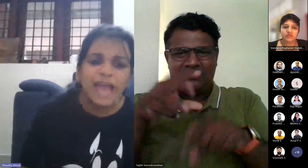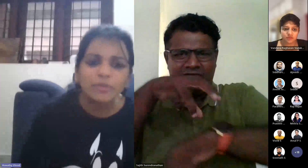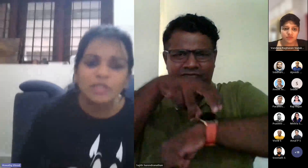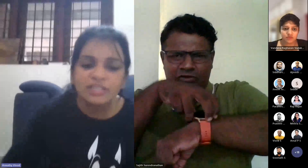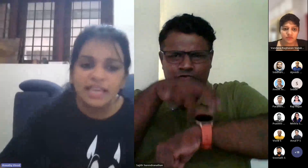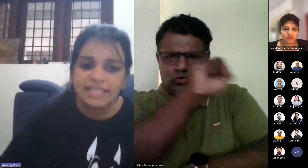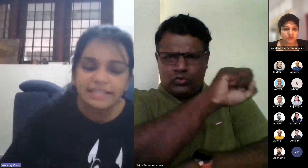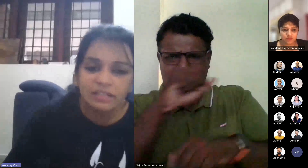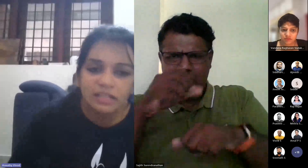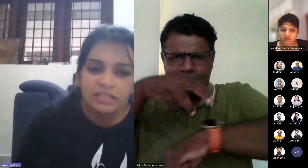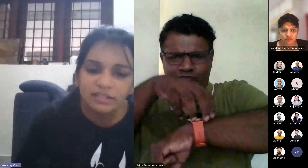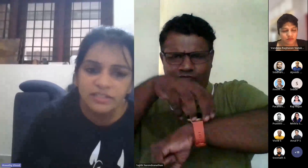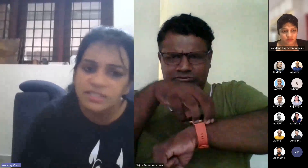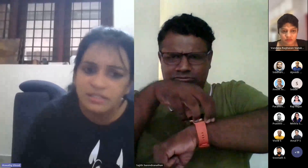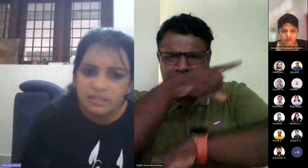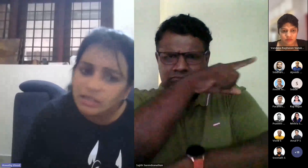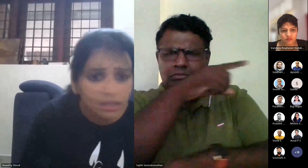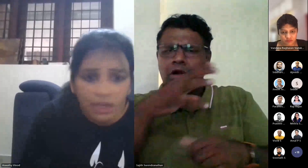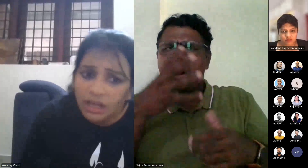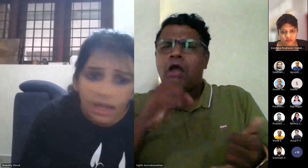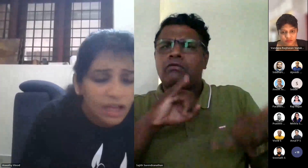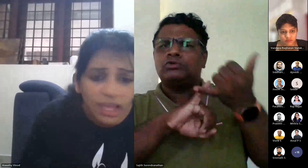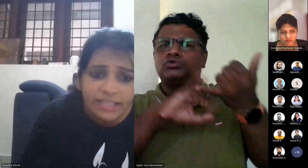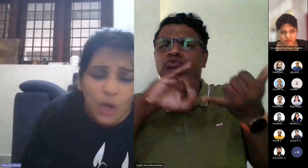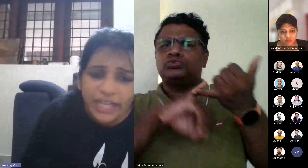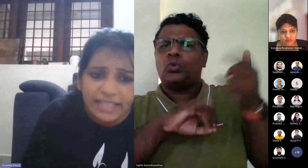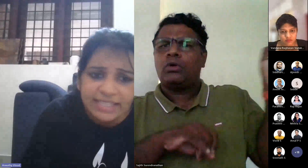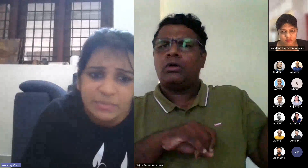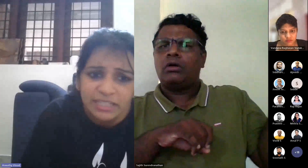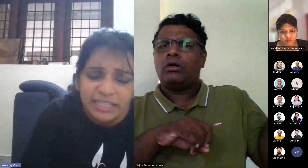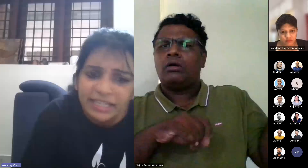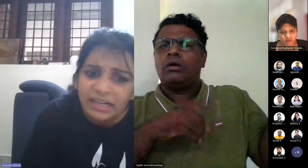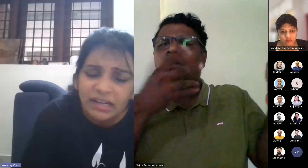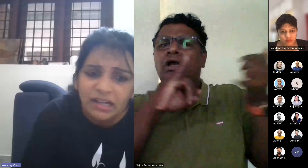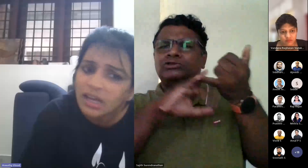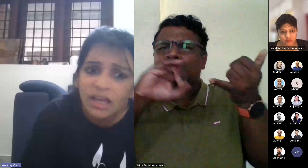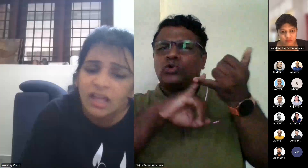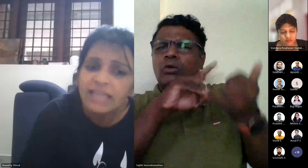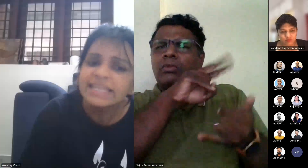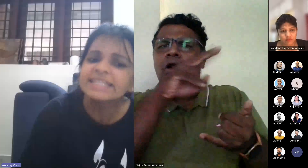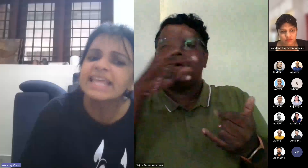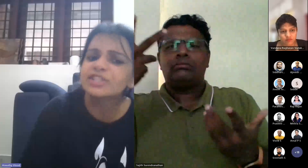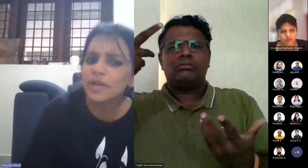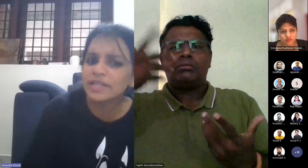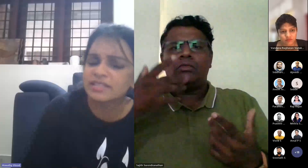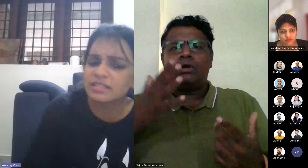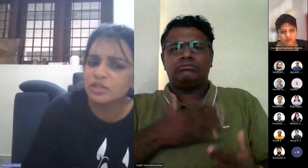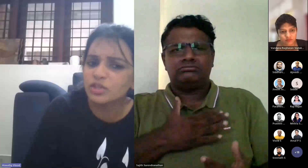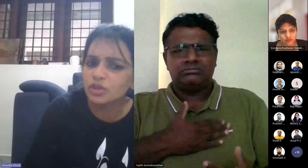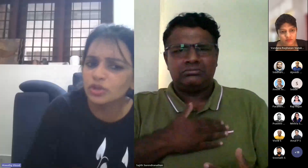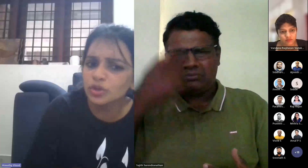So the ambulance, I said, service is not accessible in India. There's an